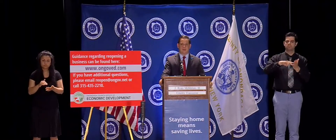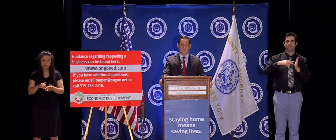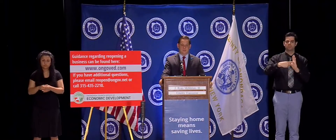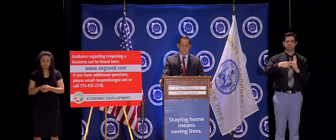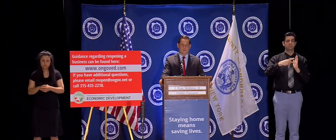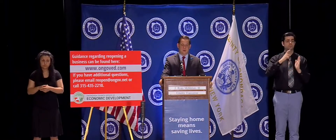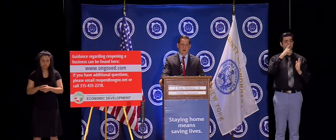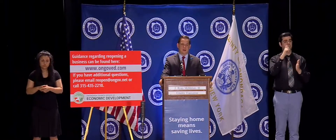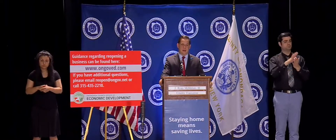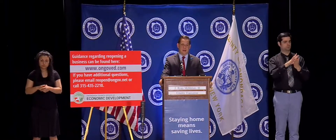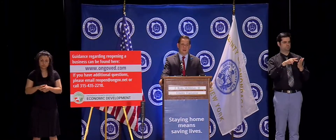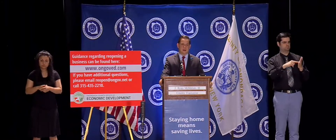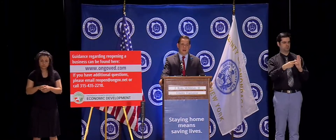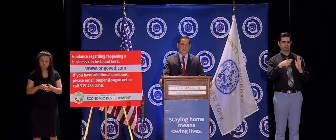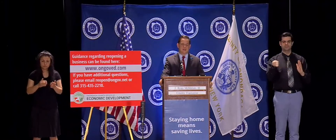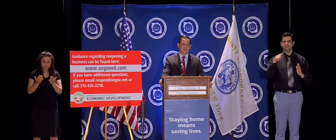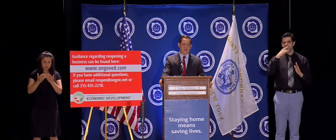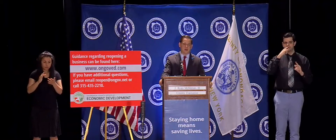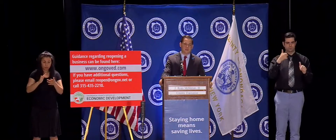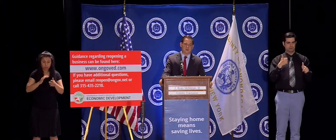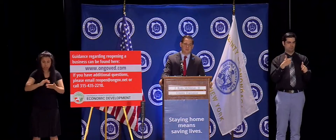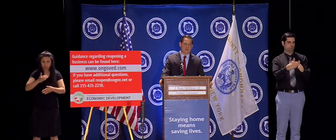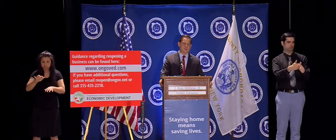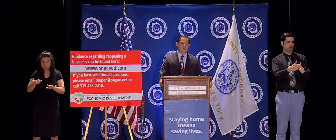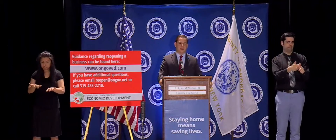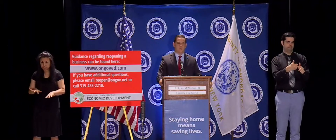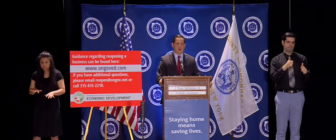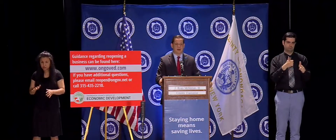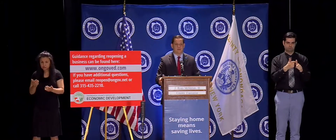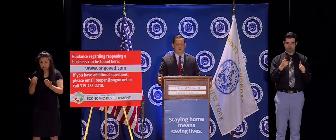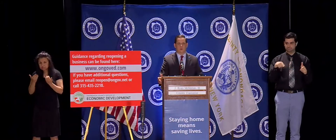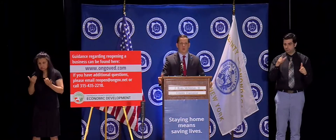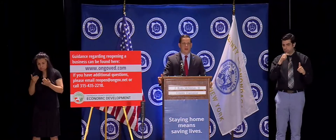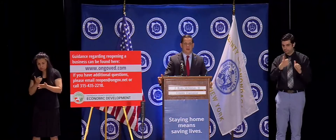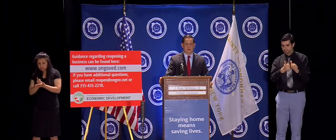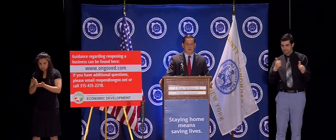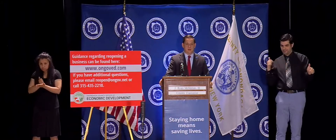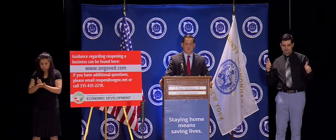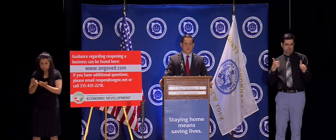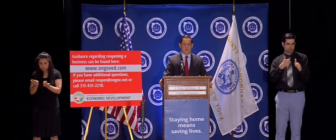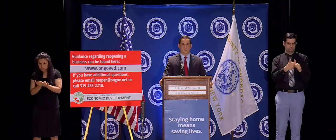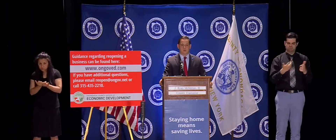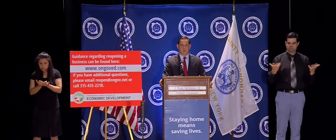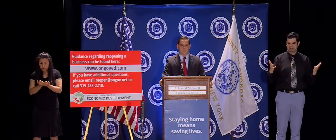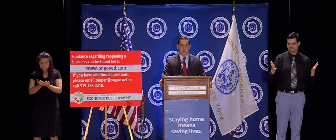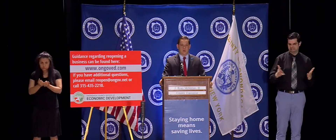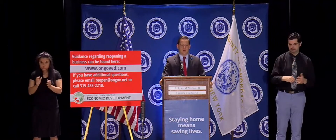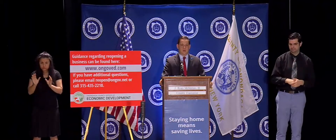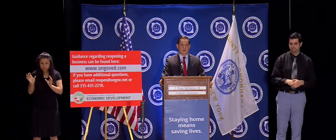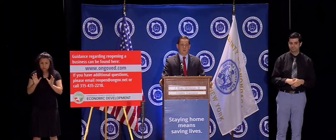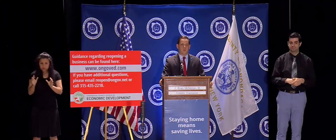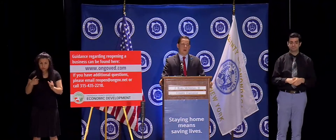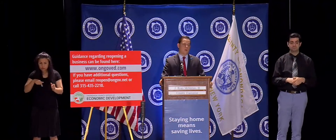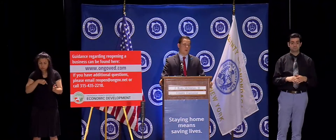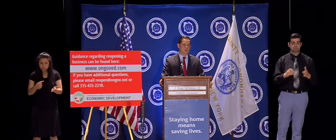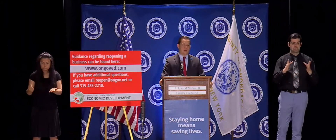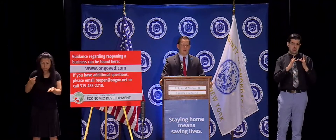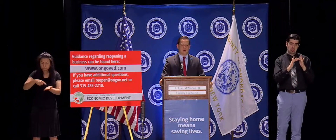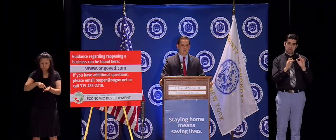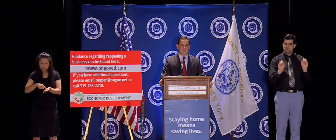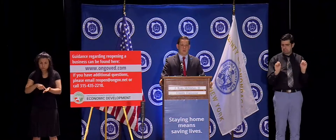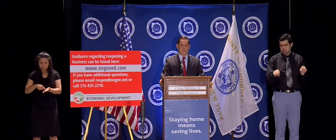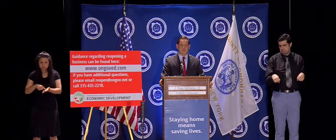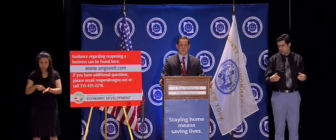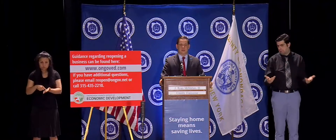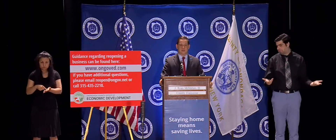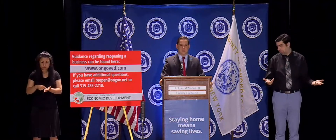that online. I think the challenge is we're not ready. If we were ready for summer school, why